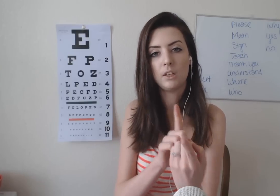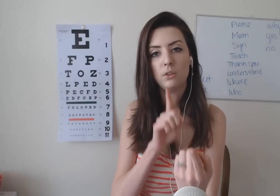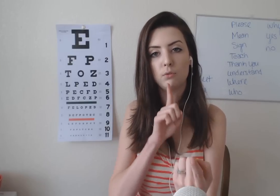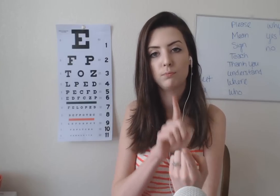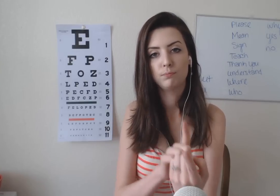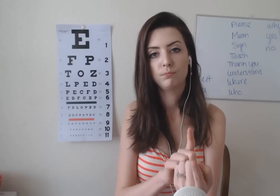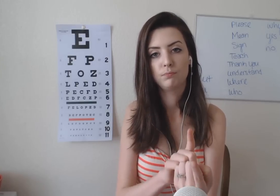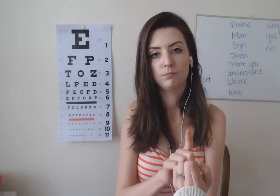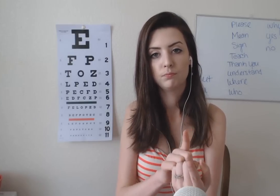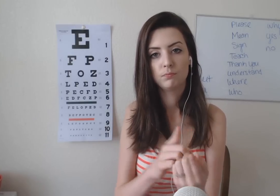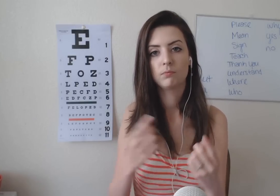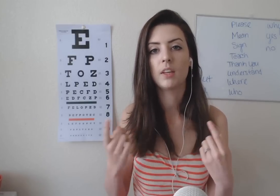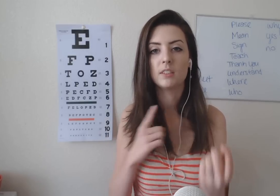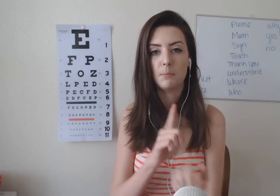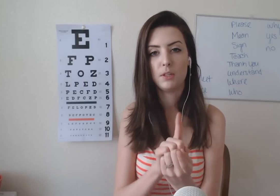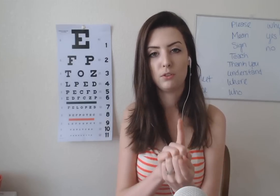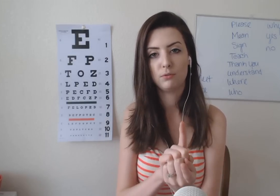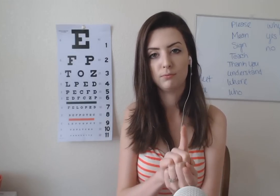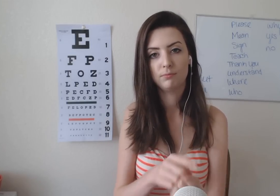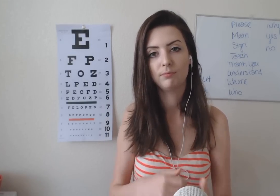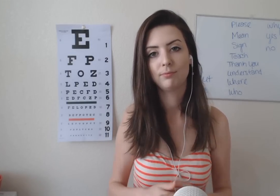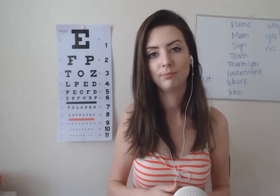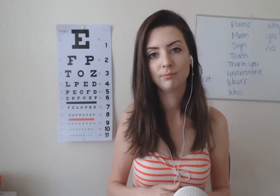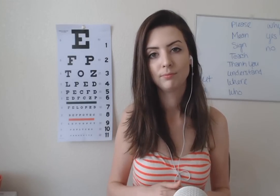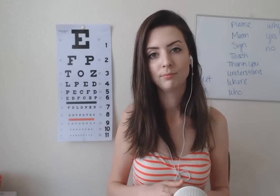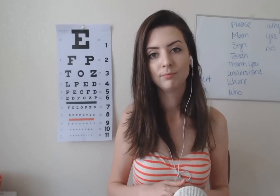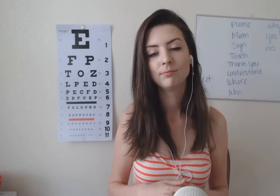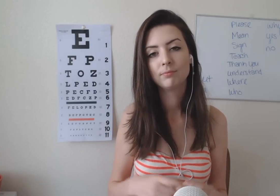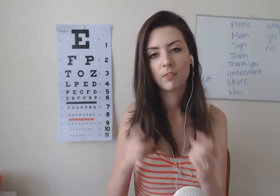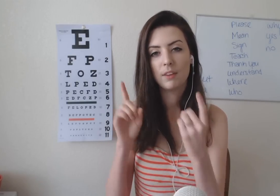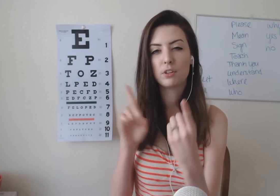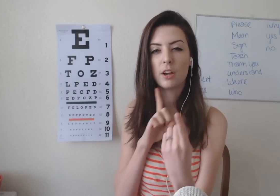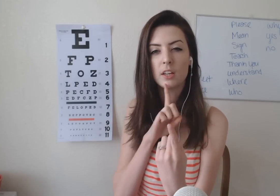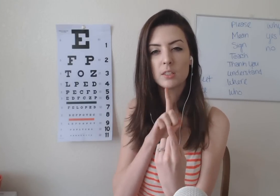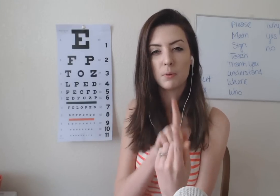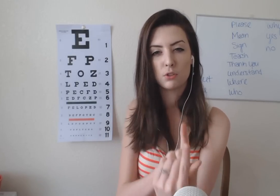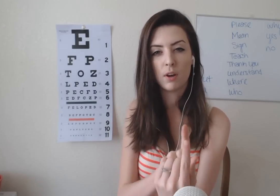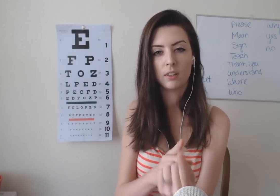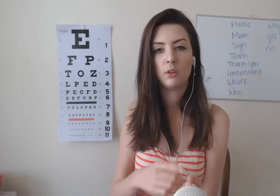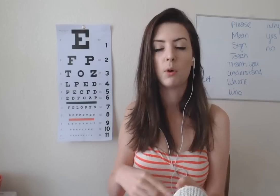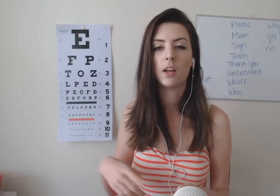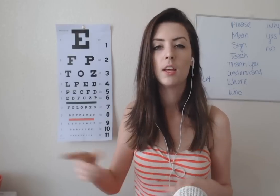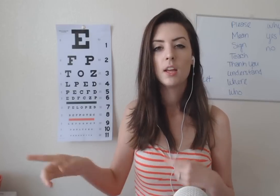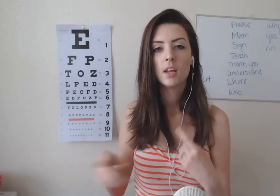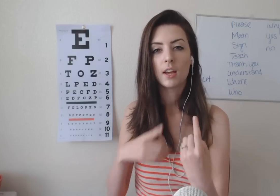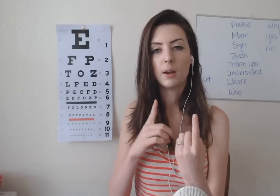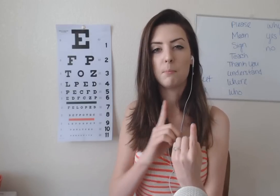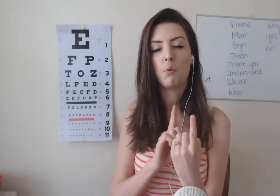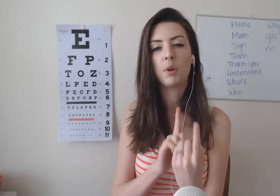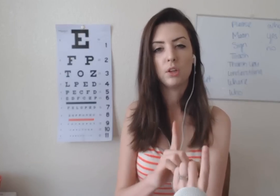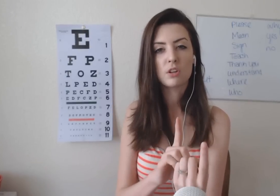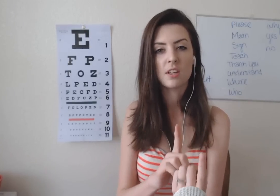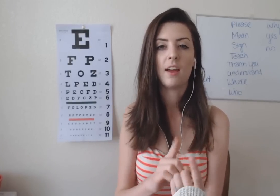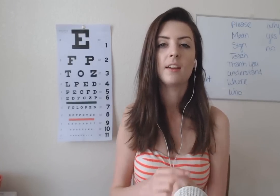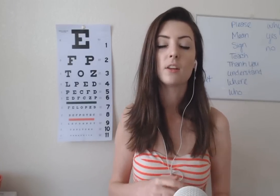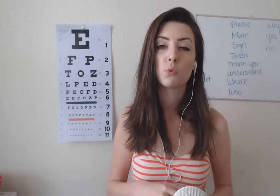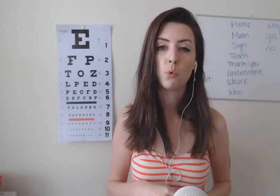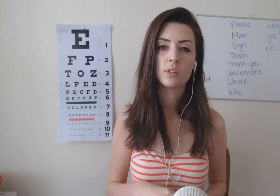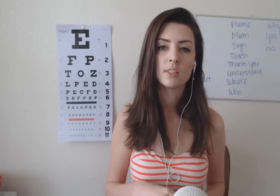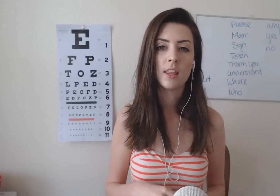you. Nice to meet you. If you're talking to someone directly, you want to kind of point your sign towards